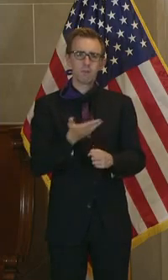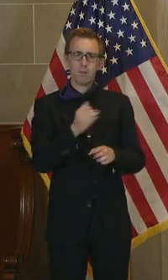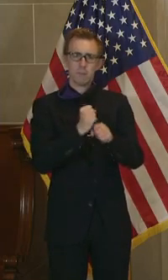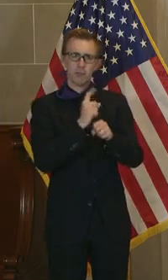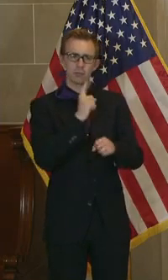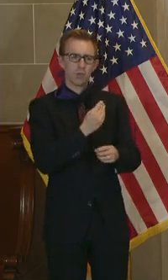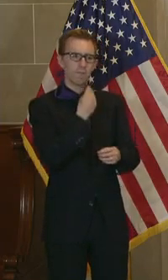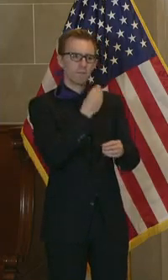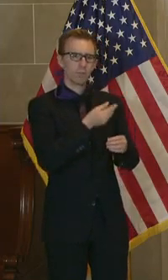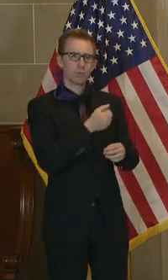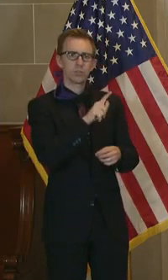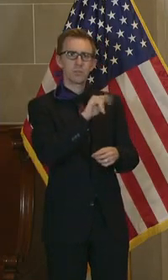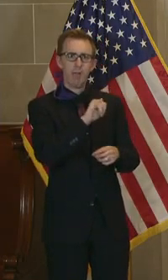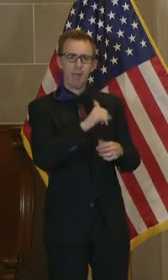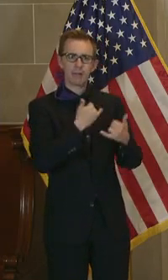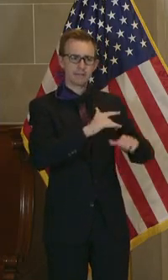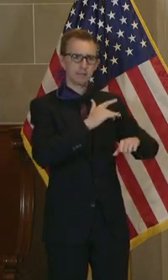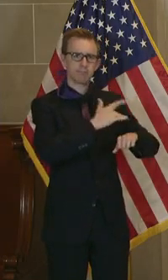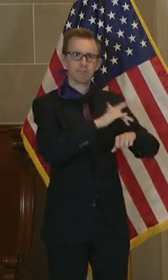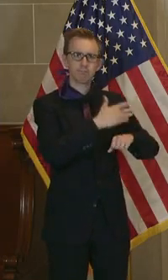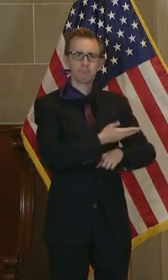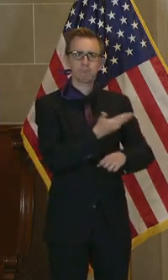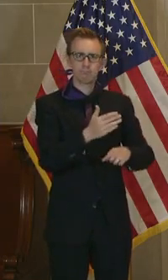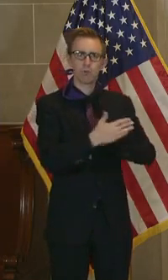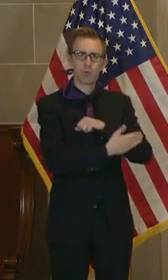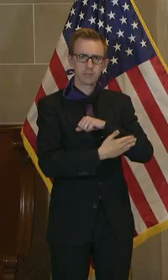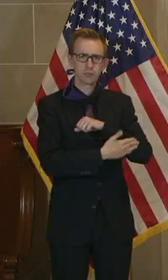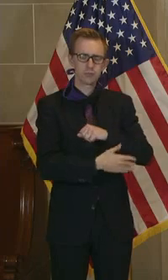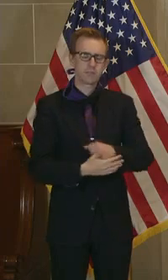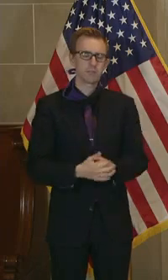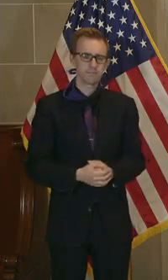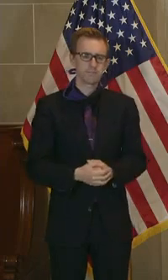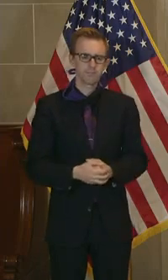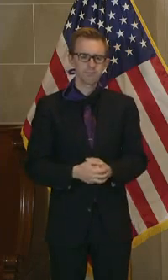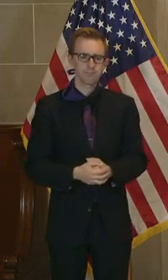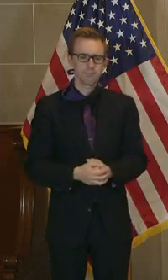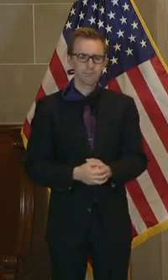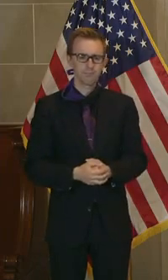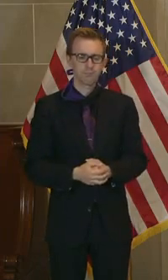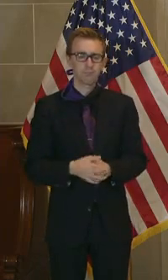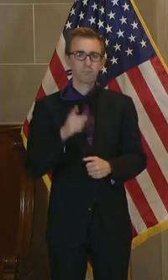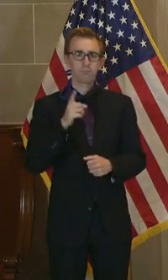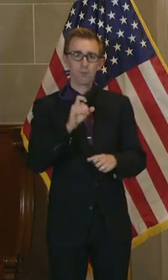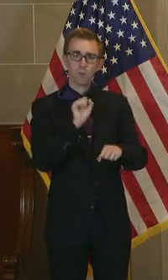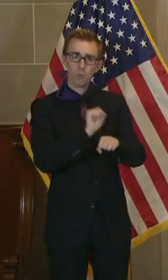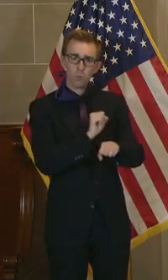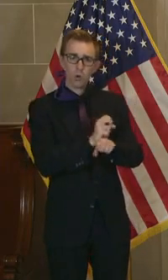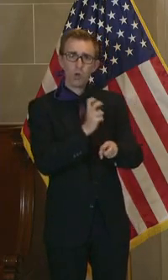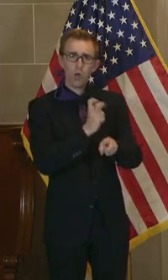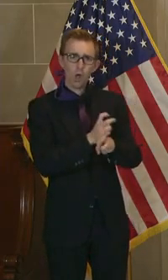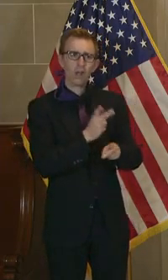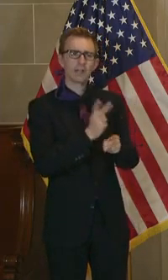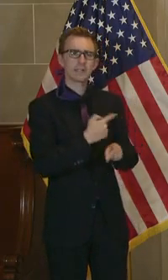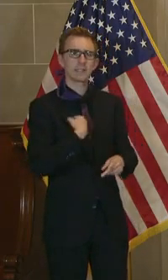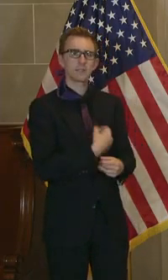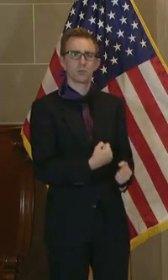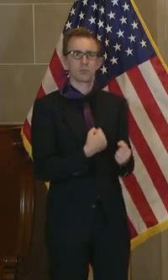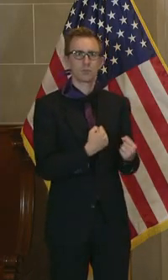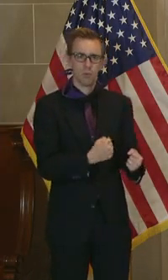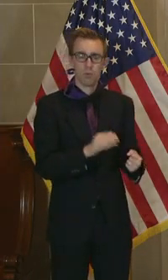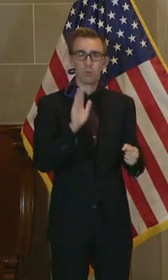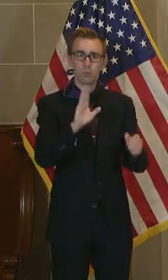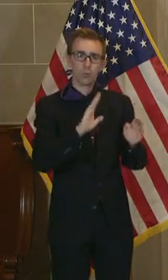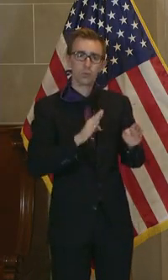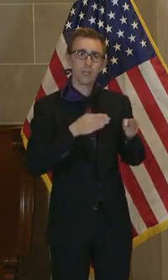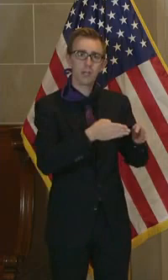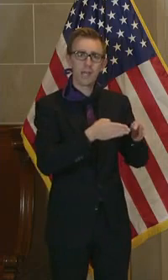were met in the country. Your hard work and dedication truly strengthened each of our Missouri families, and your dedication